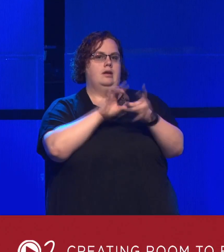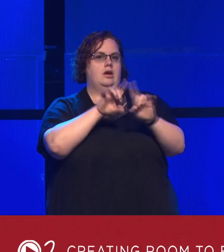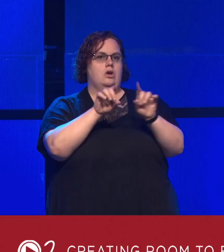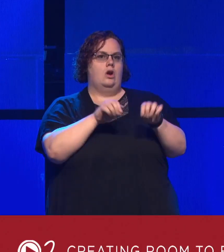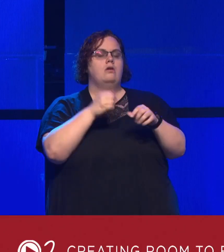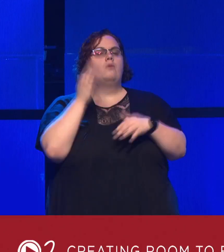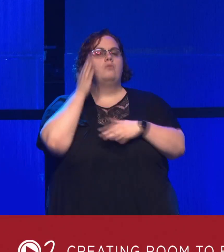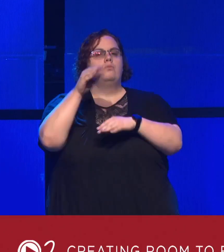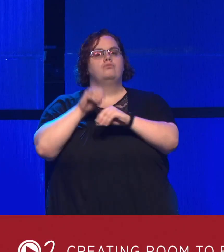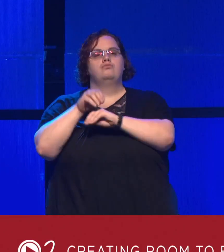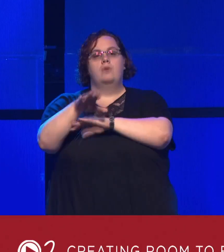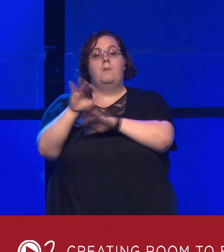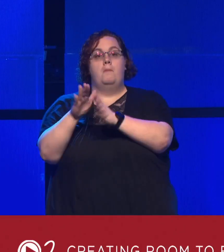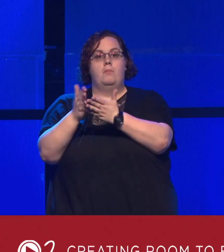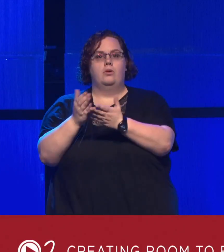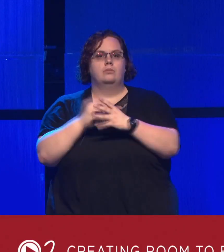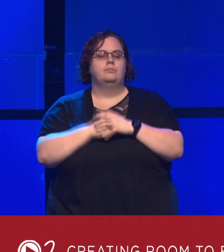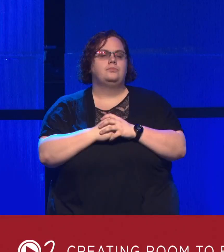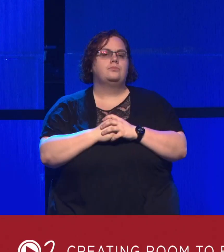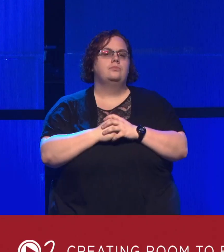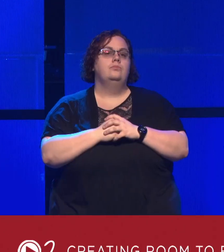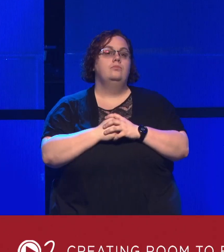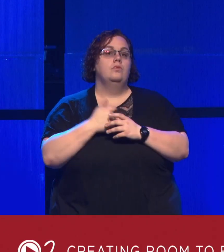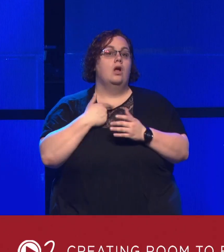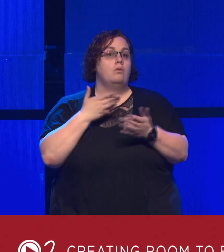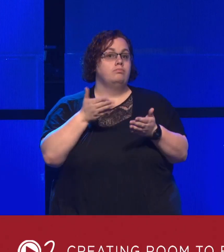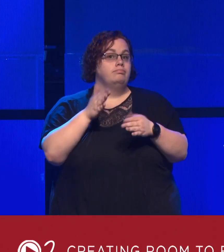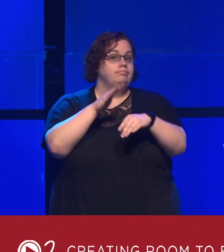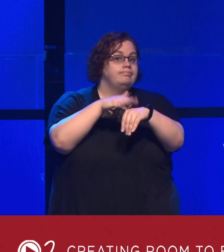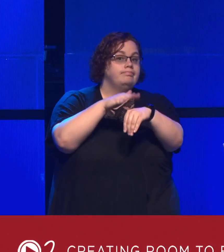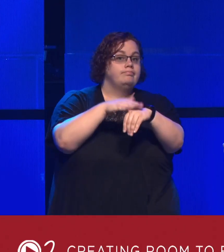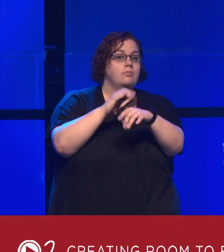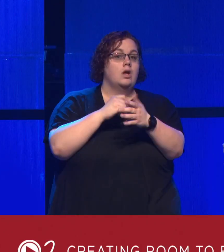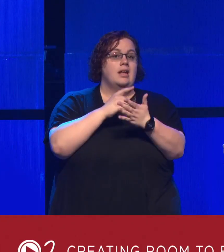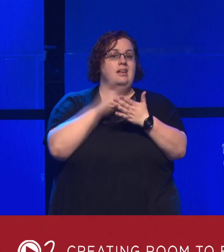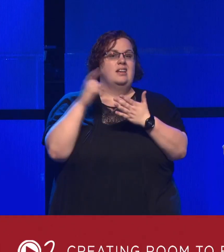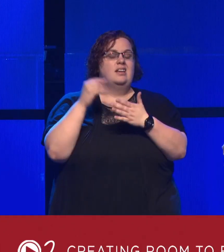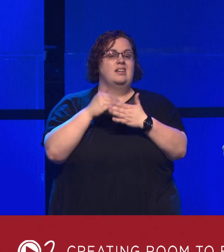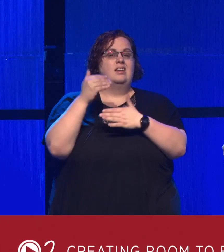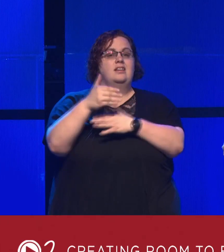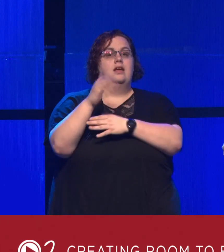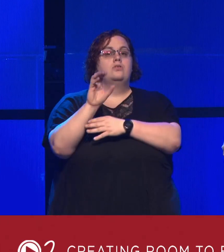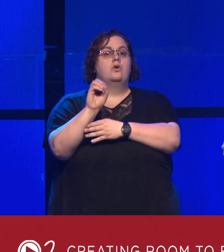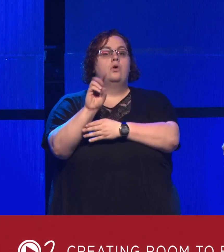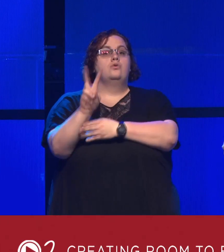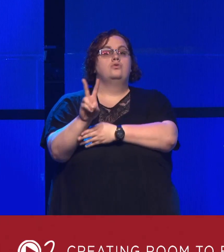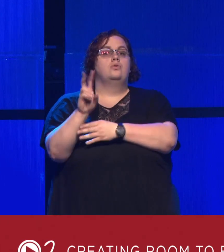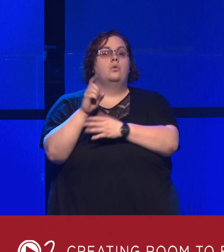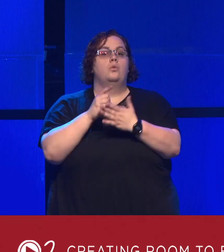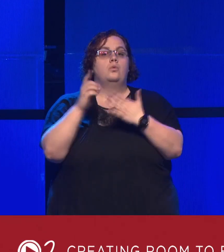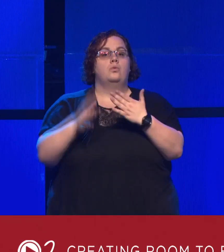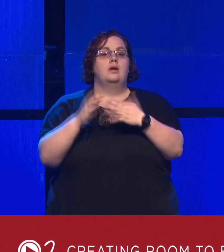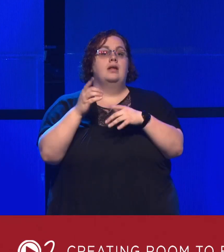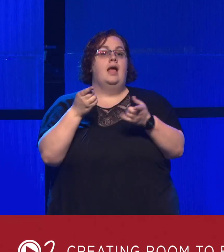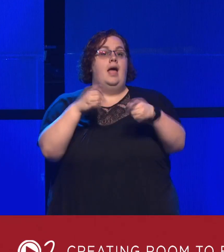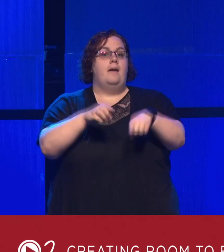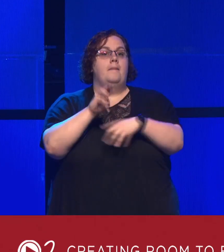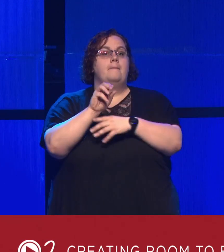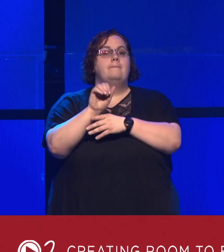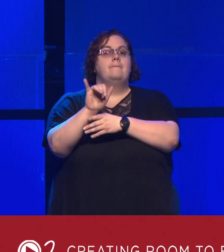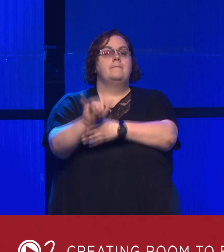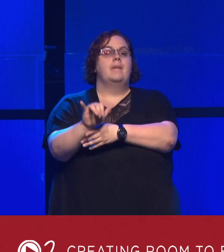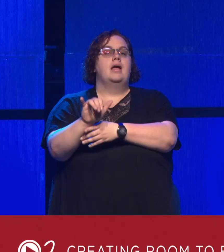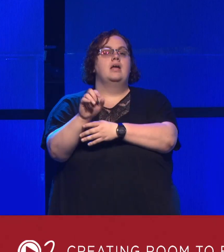week. One thing I want to bring to your attention is our next O2 weekend is coming up on May